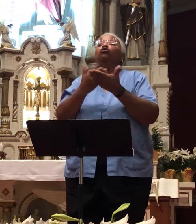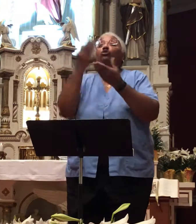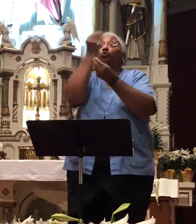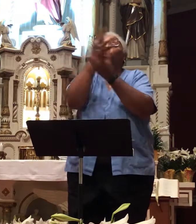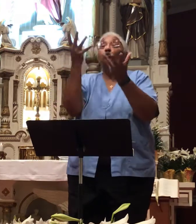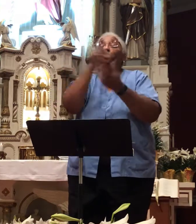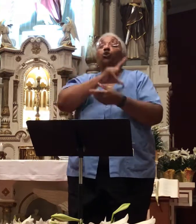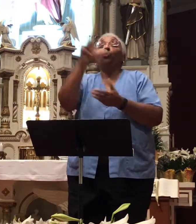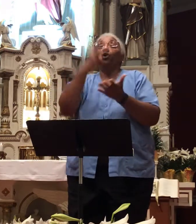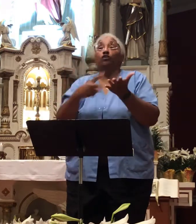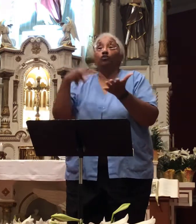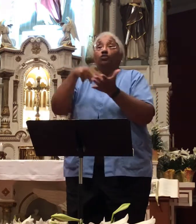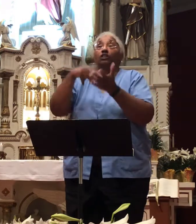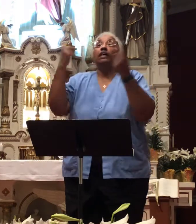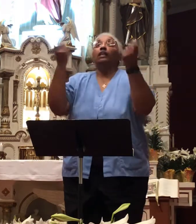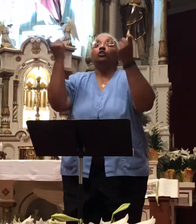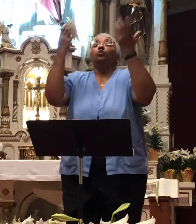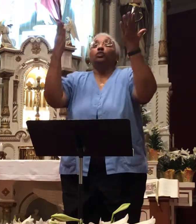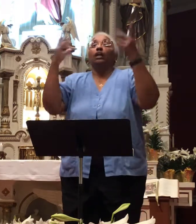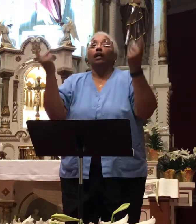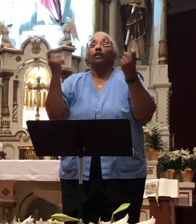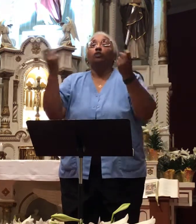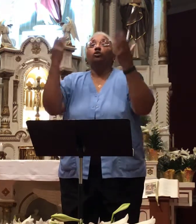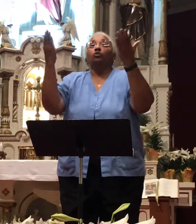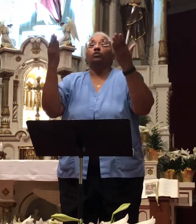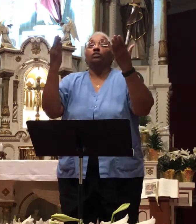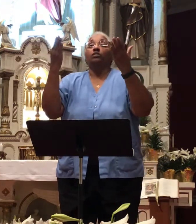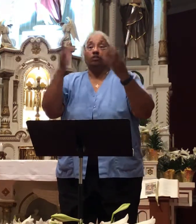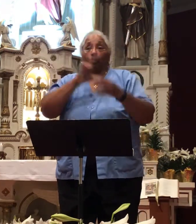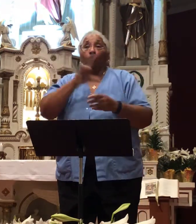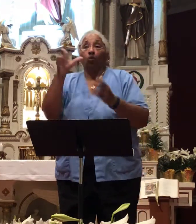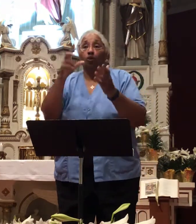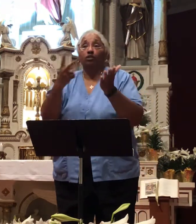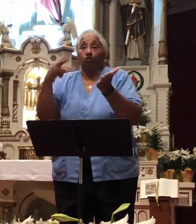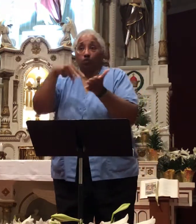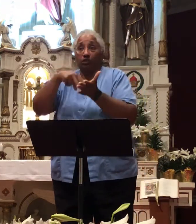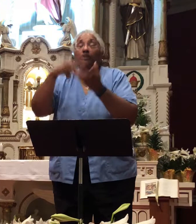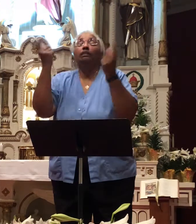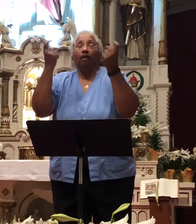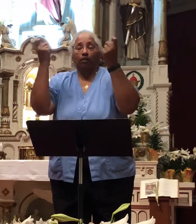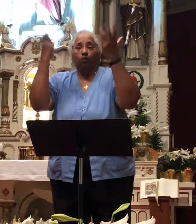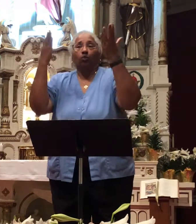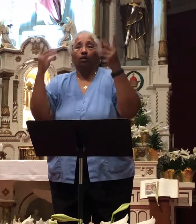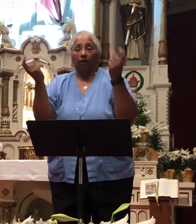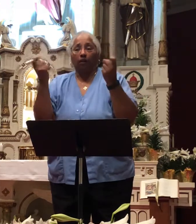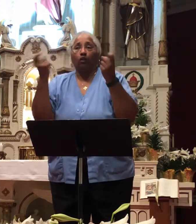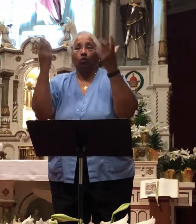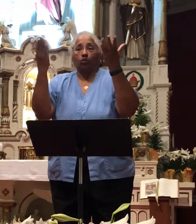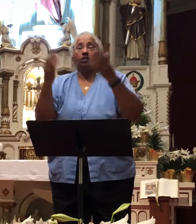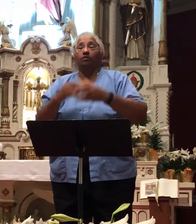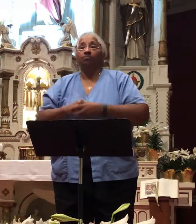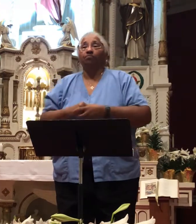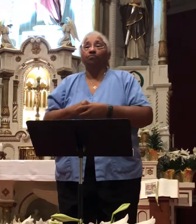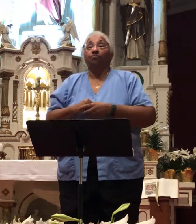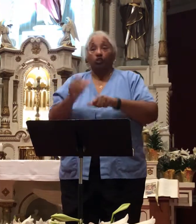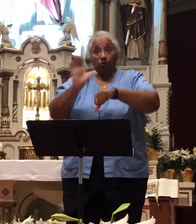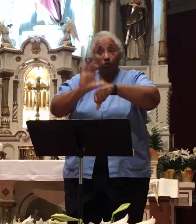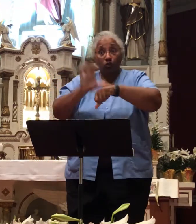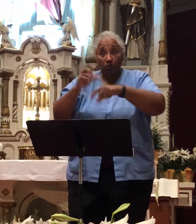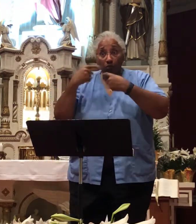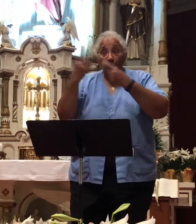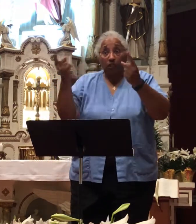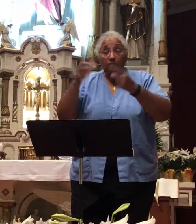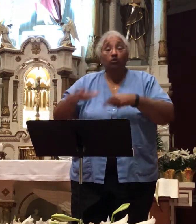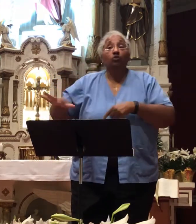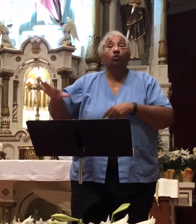risen. Alleluia, alleluia. He is risen indeed. Alleluia, alleluia. And that's what the church proclaims throughout